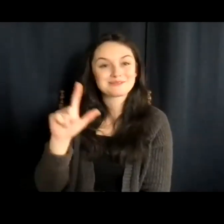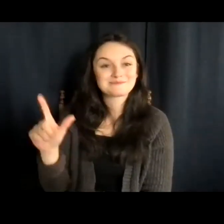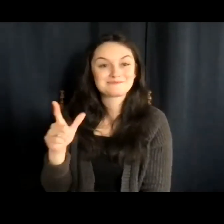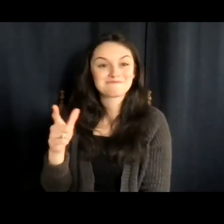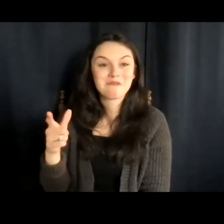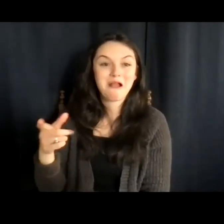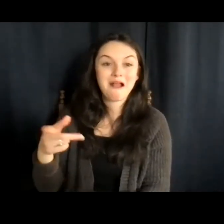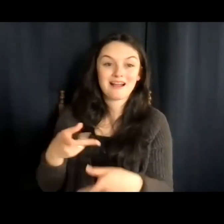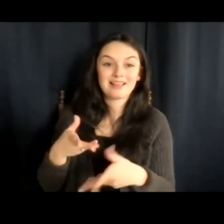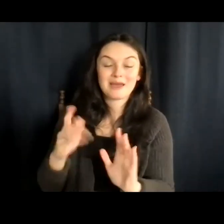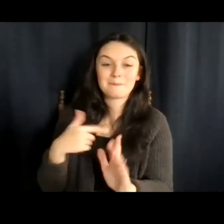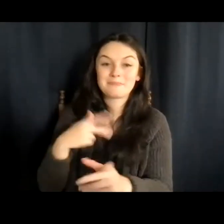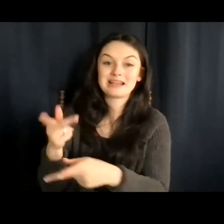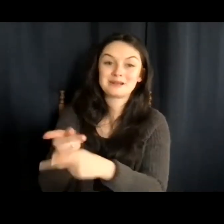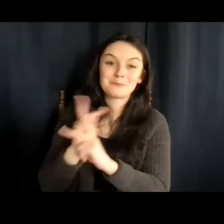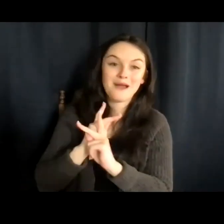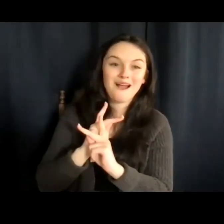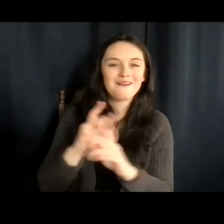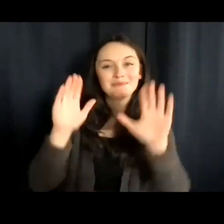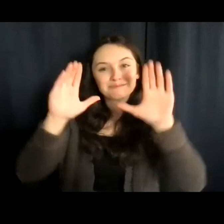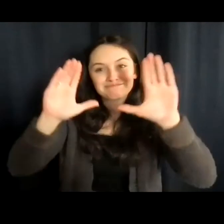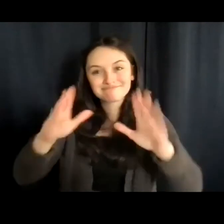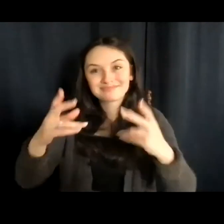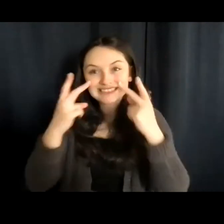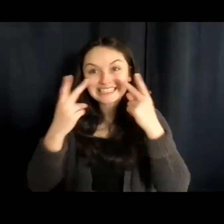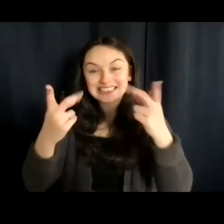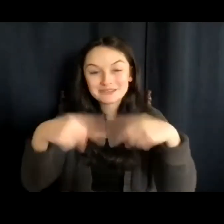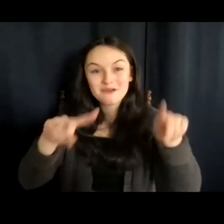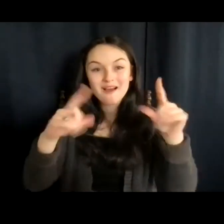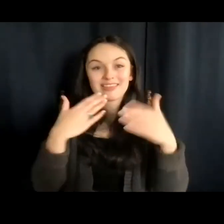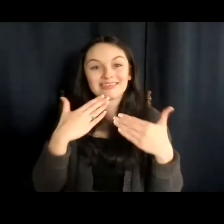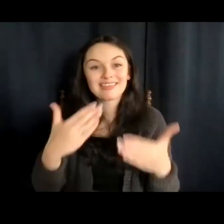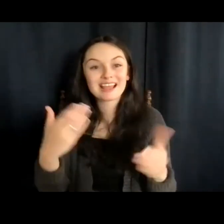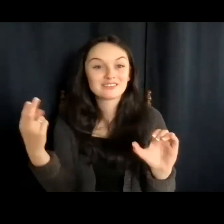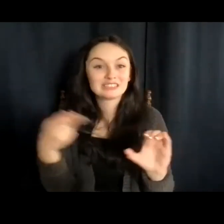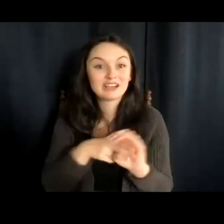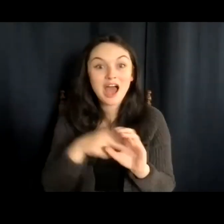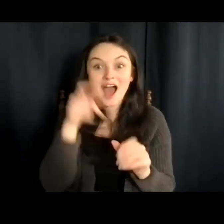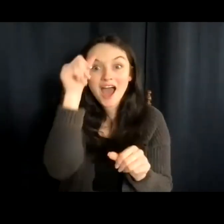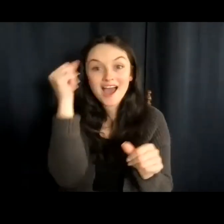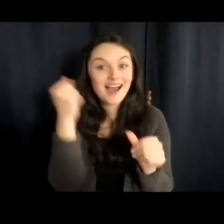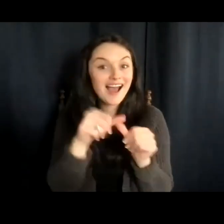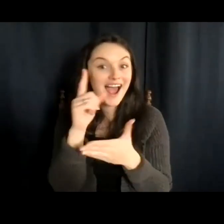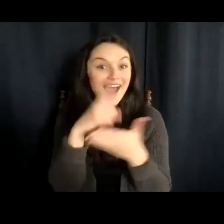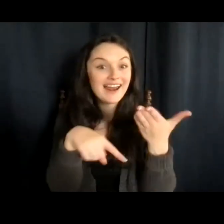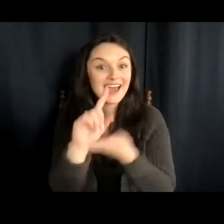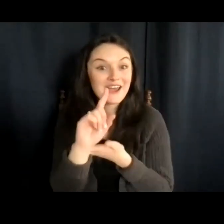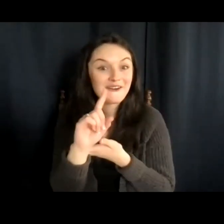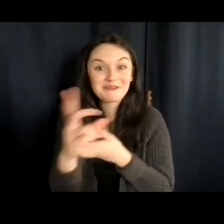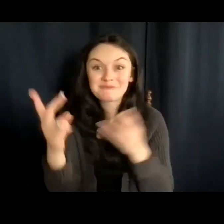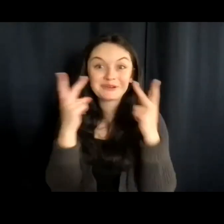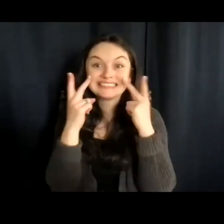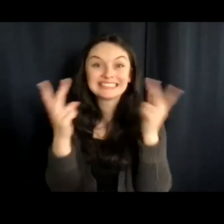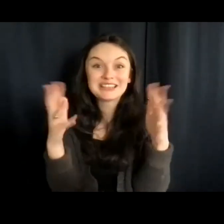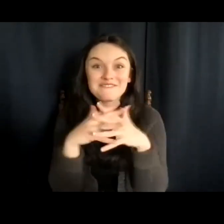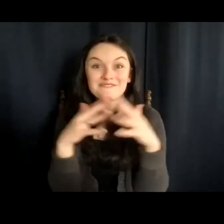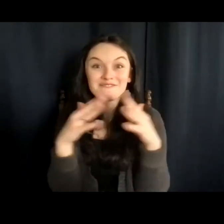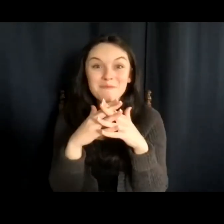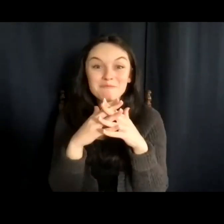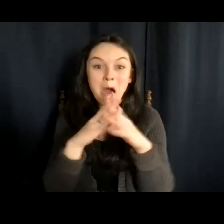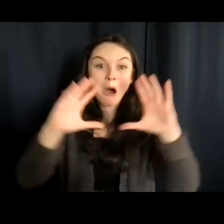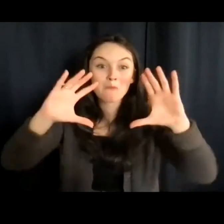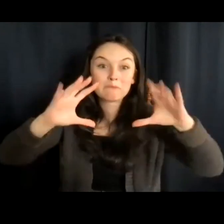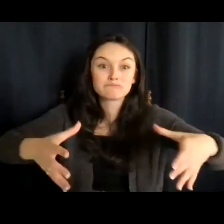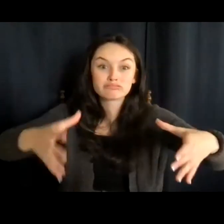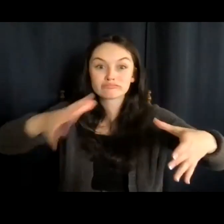awesome to see you all here today. Thank you for joining me. And remember, next week we get to go to Austin Stadium where the football games, and